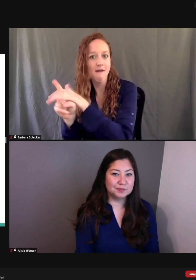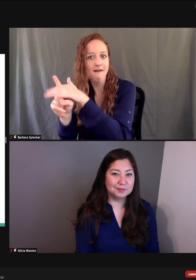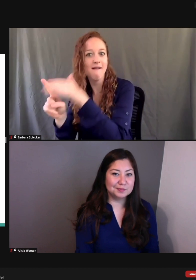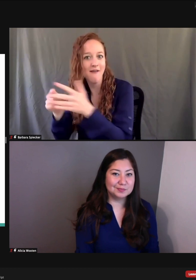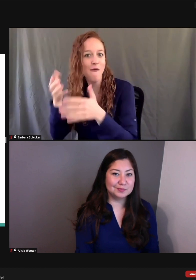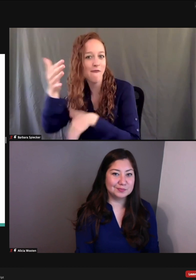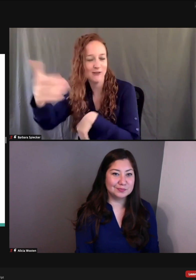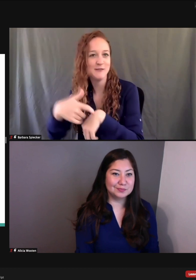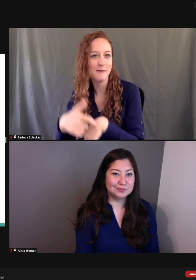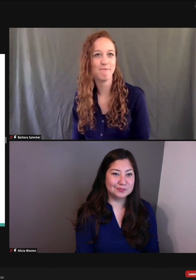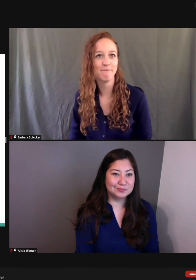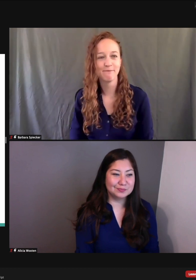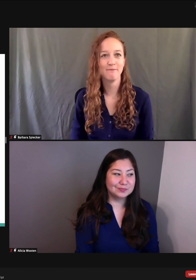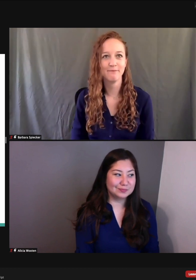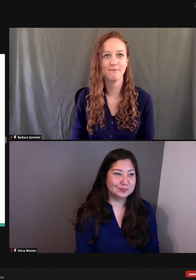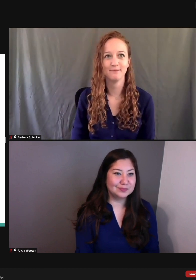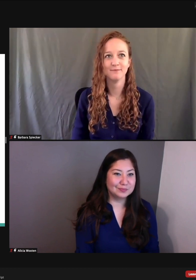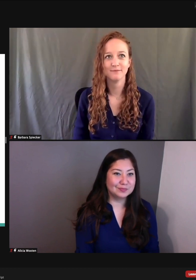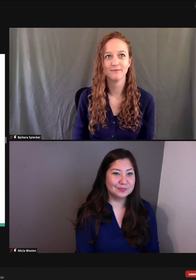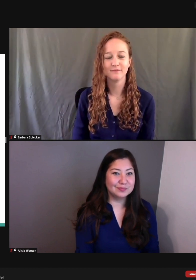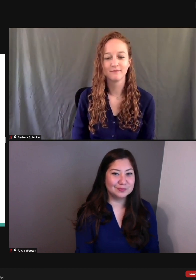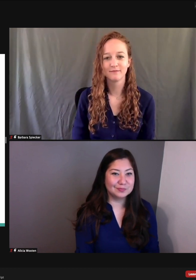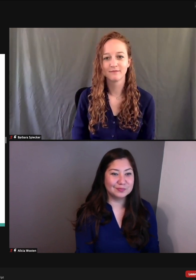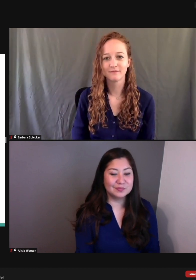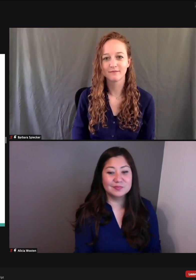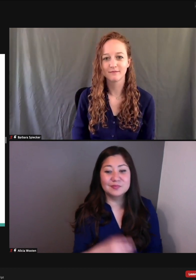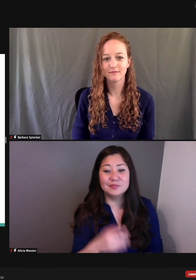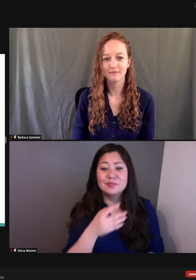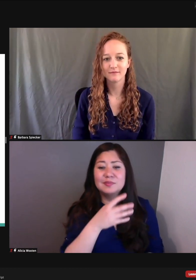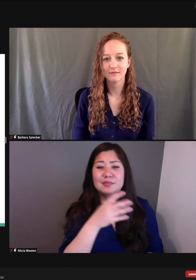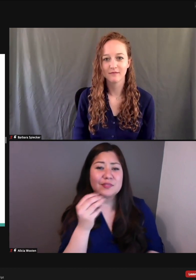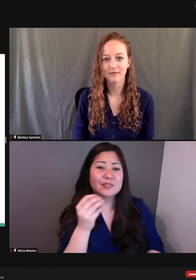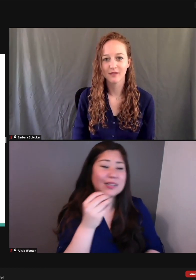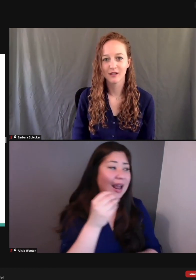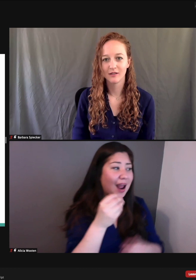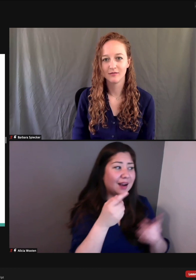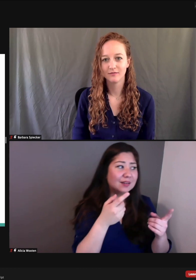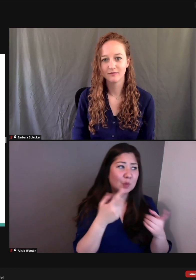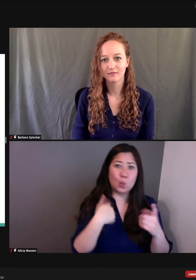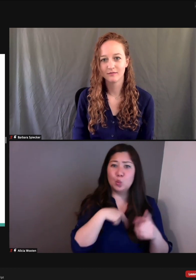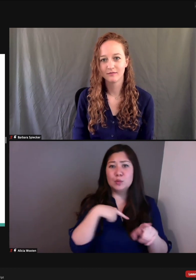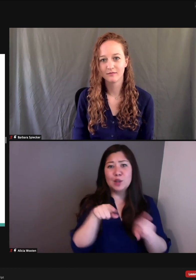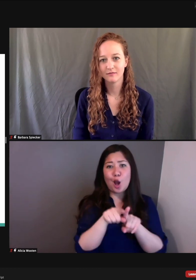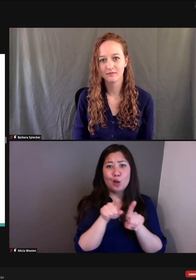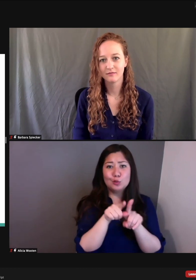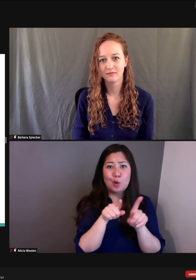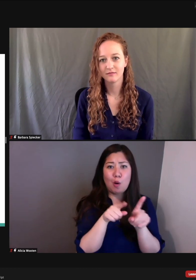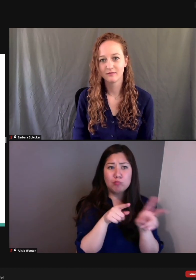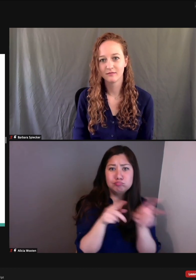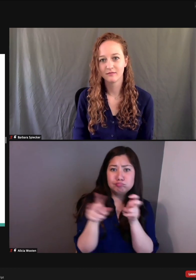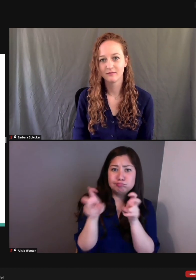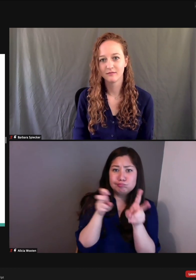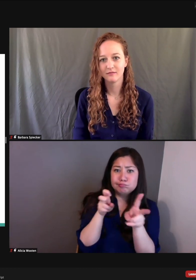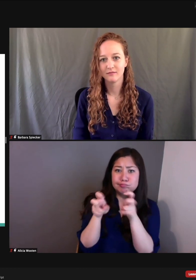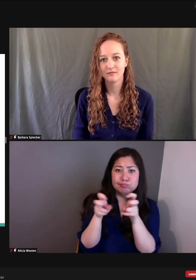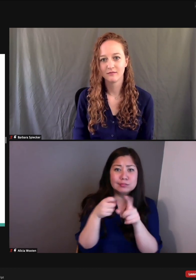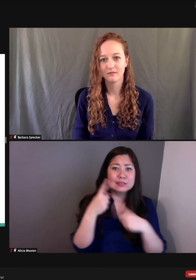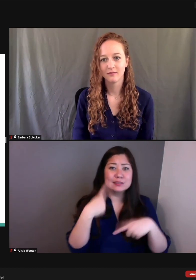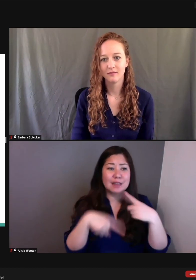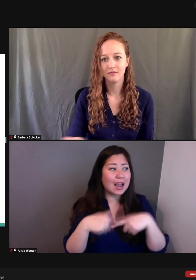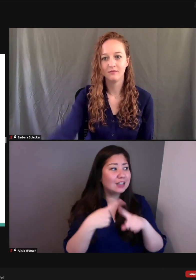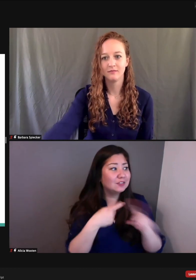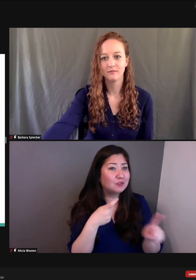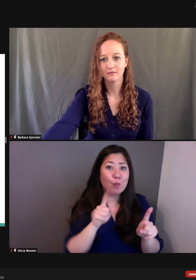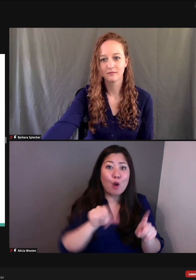is the ASL test translations, where we have to translate tests into ASL. That really challenges people's thinking and how